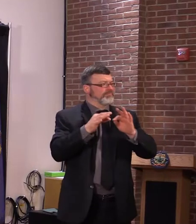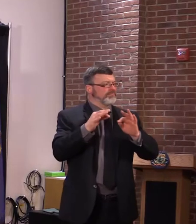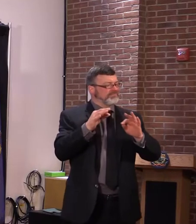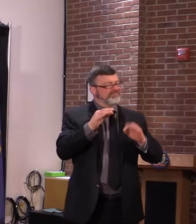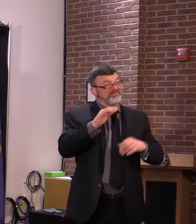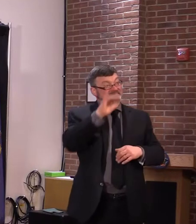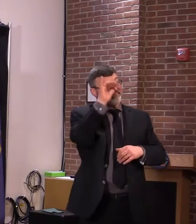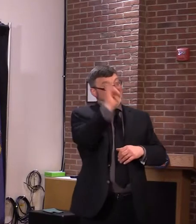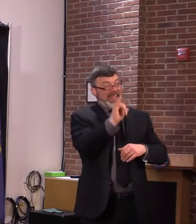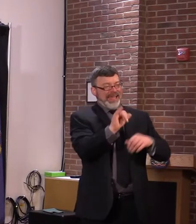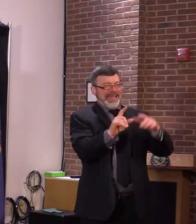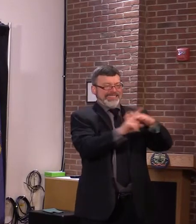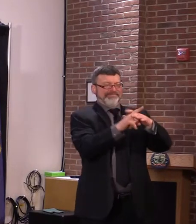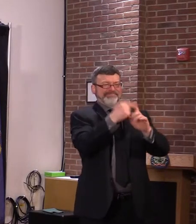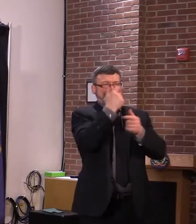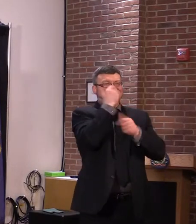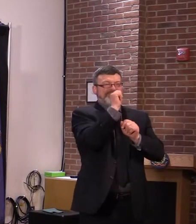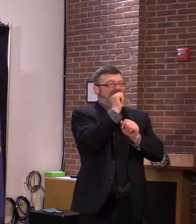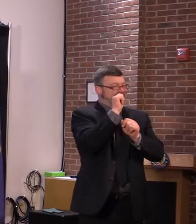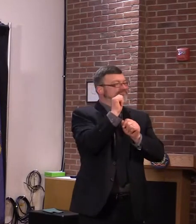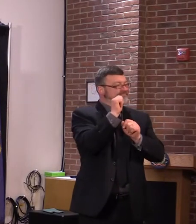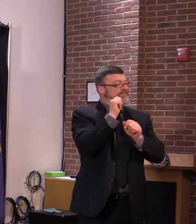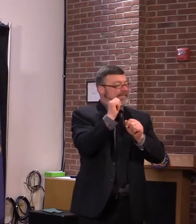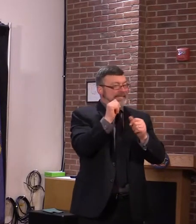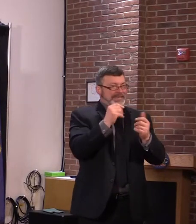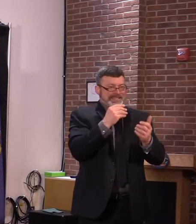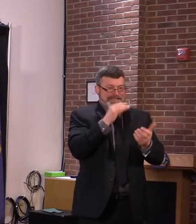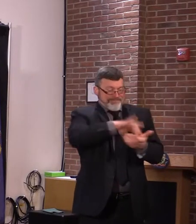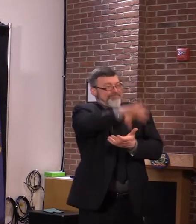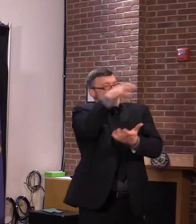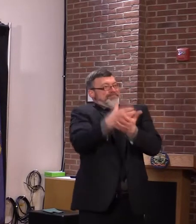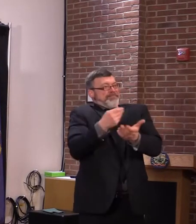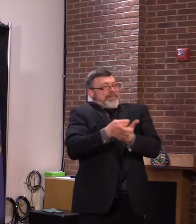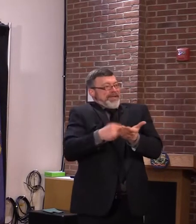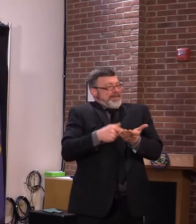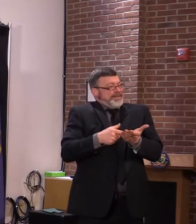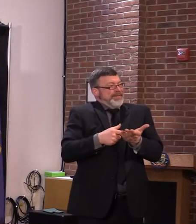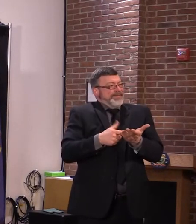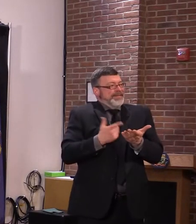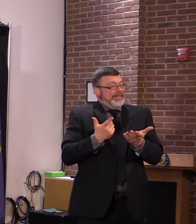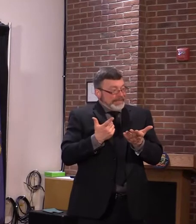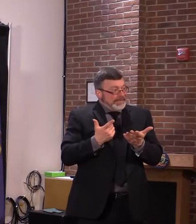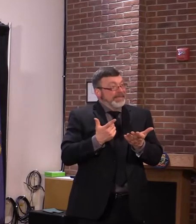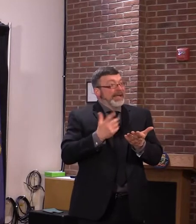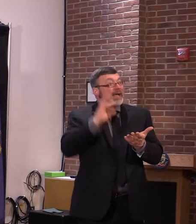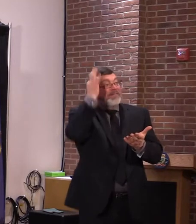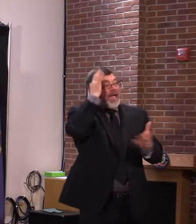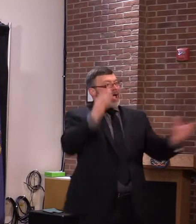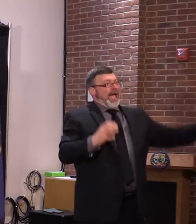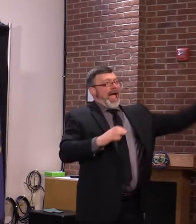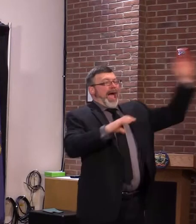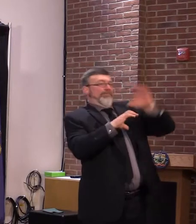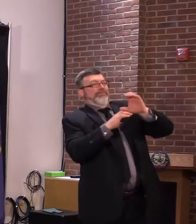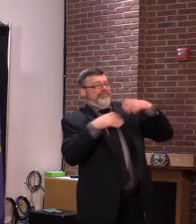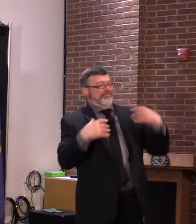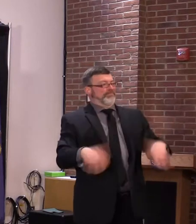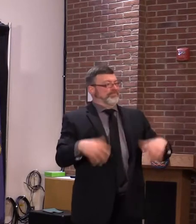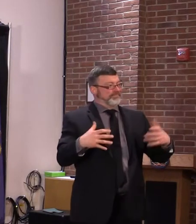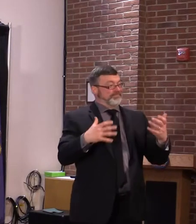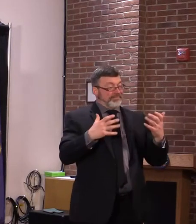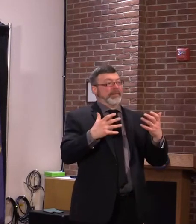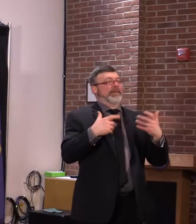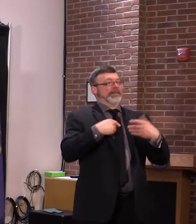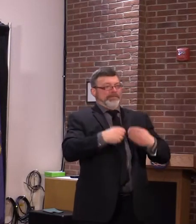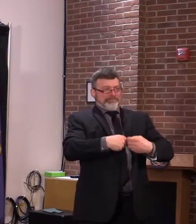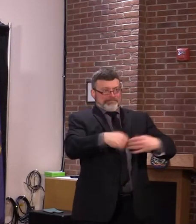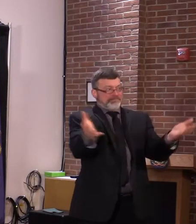fund. But it's a moment where there's a lot of federal dollars coming into the state and school districts. You know, we think about like school